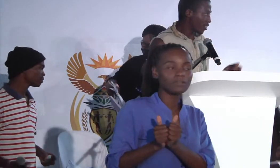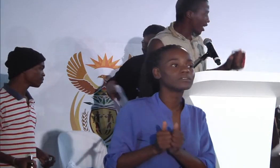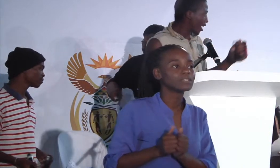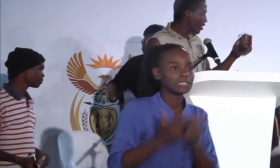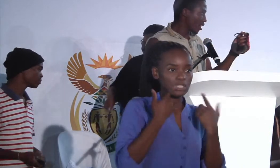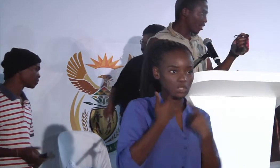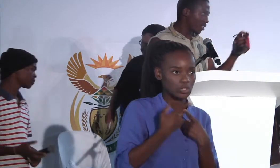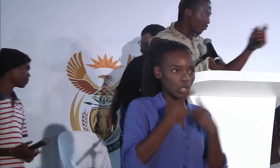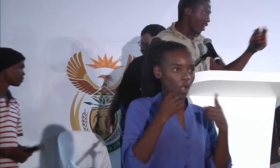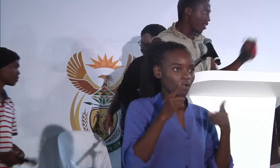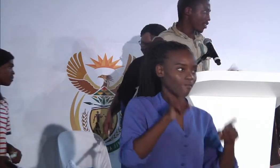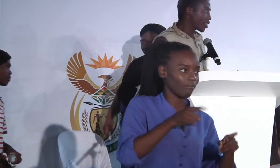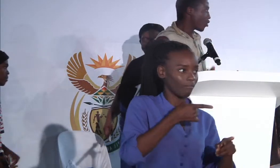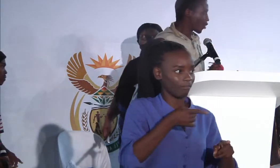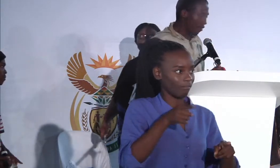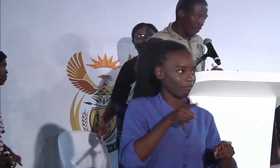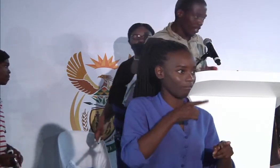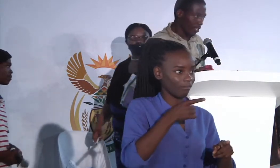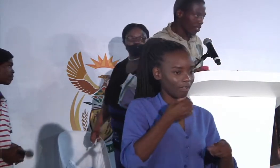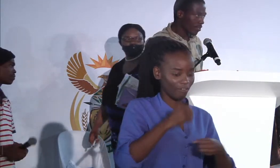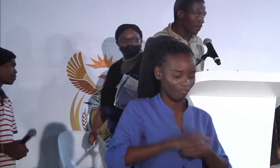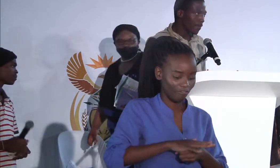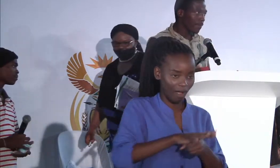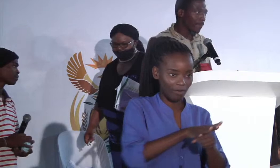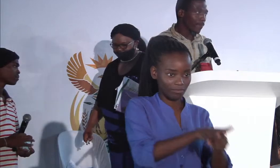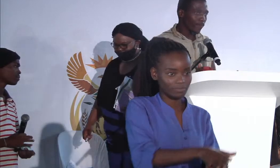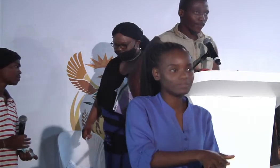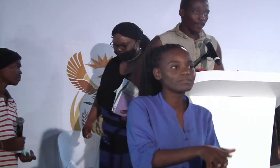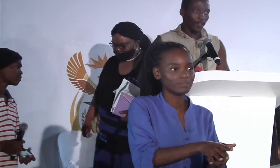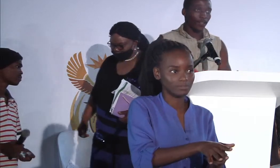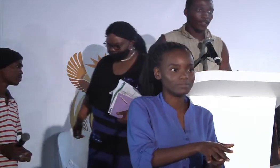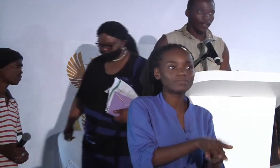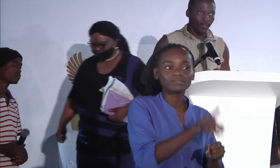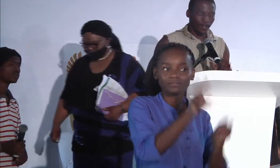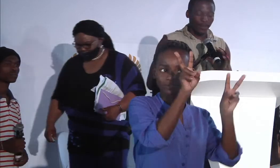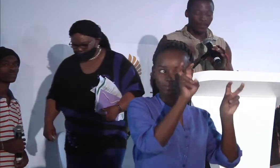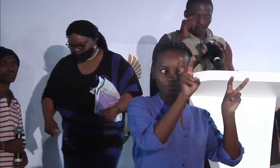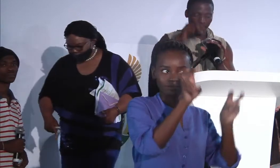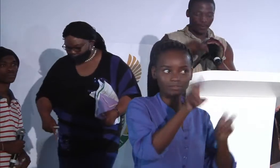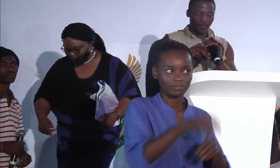It's against this virus, coronavirus. Yeah.